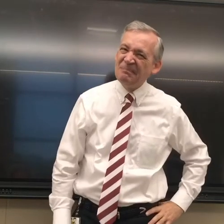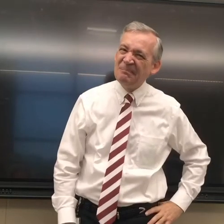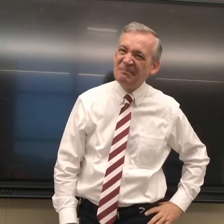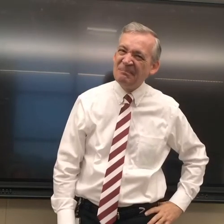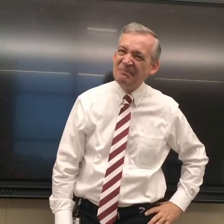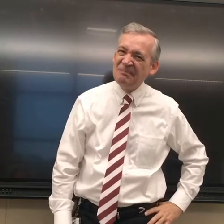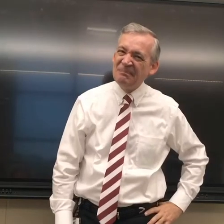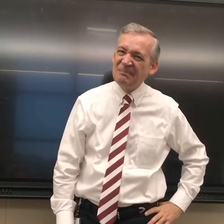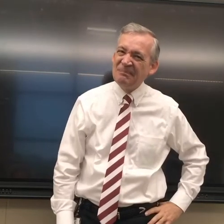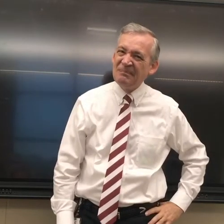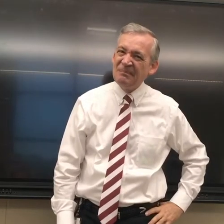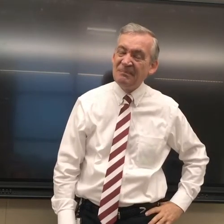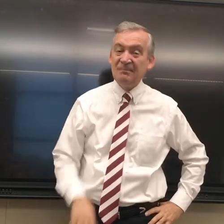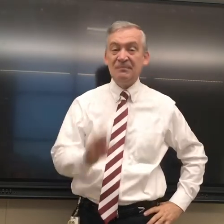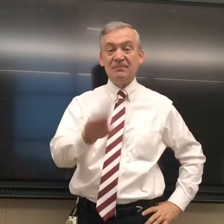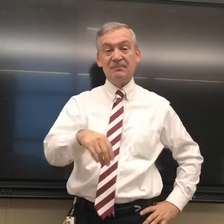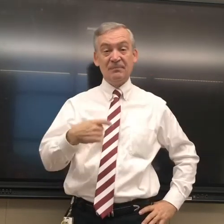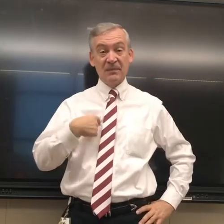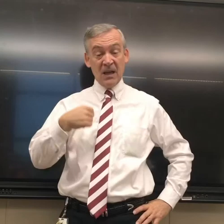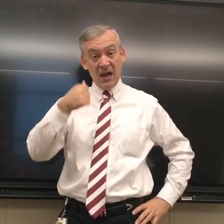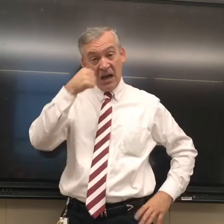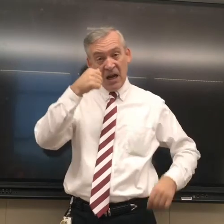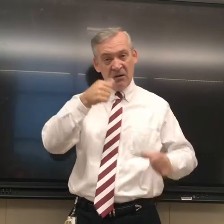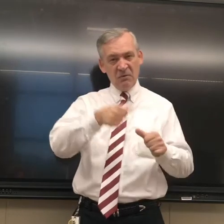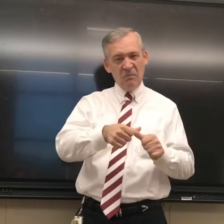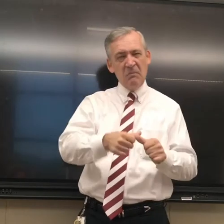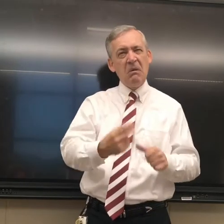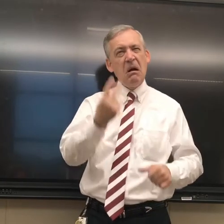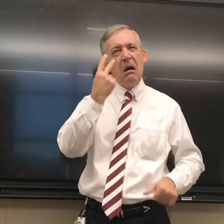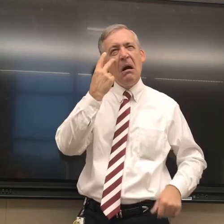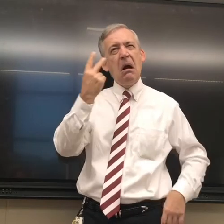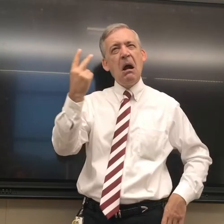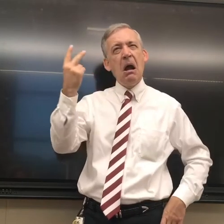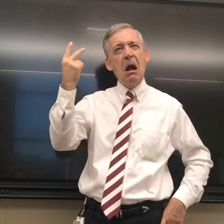I remember squatting in the road drawing a picture in the dust.